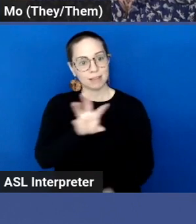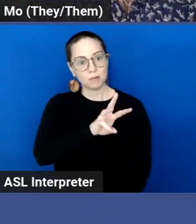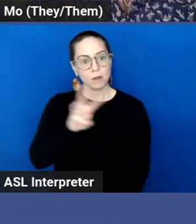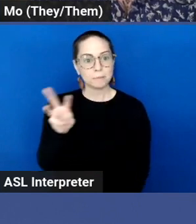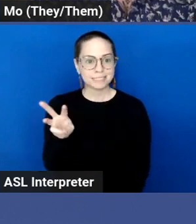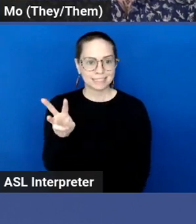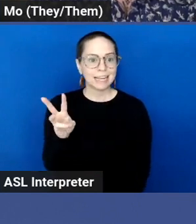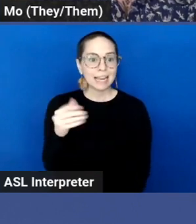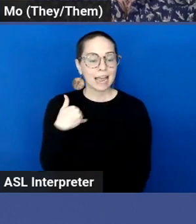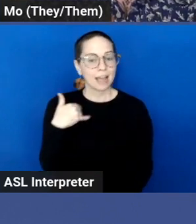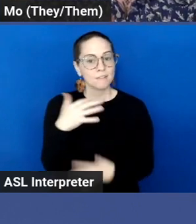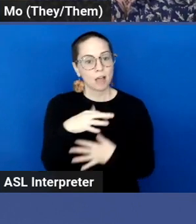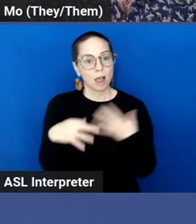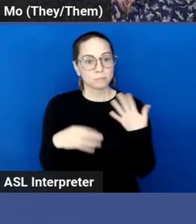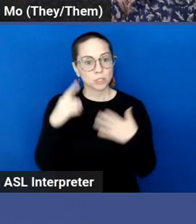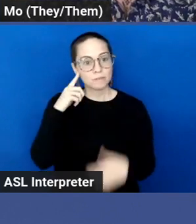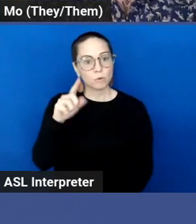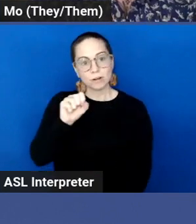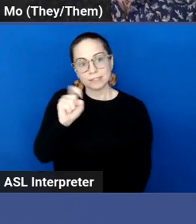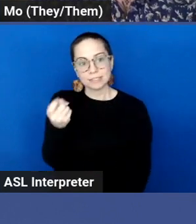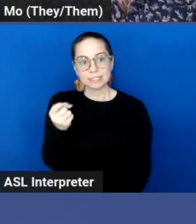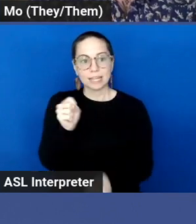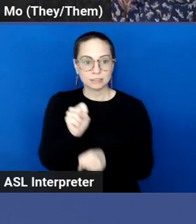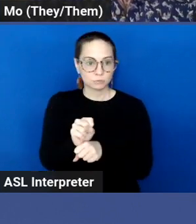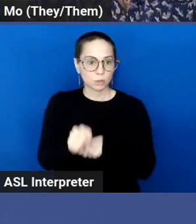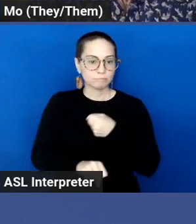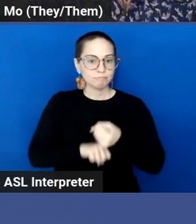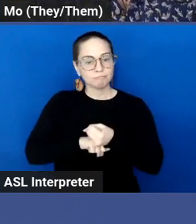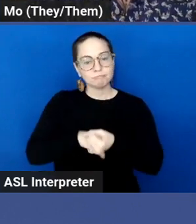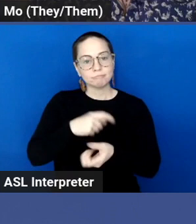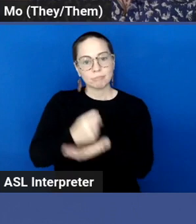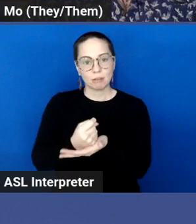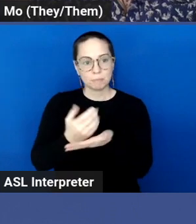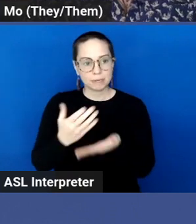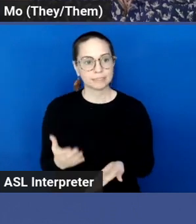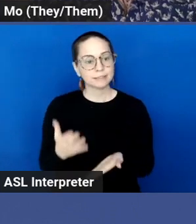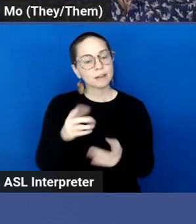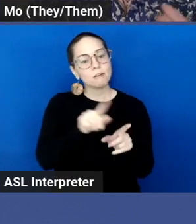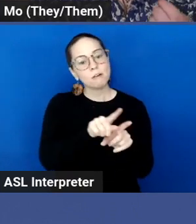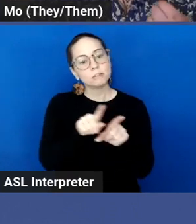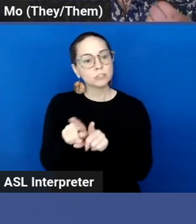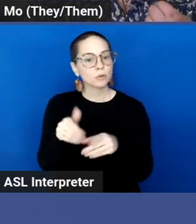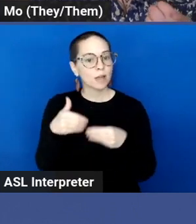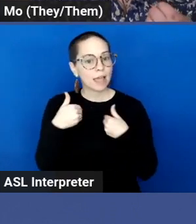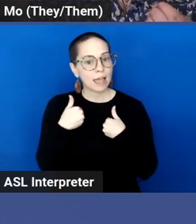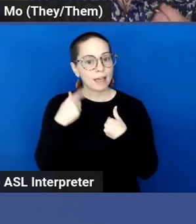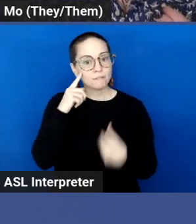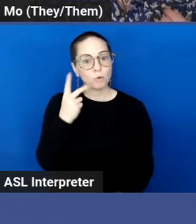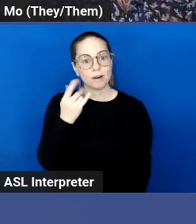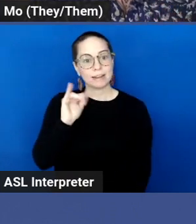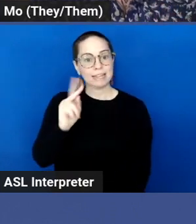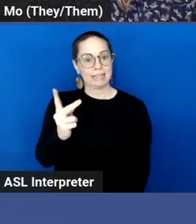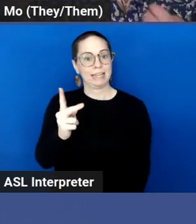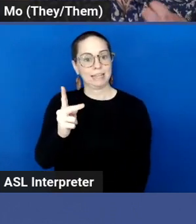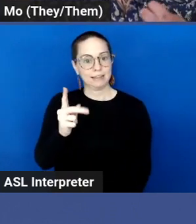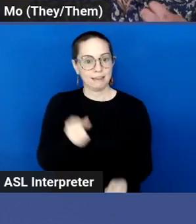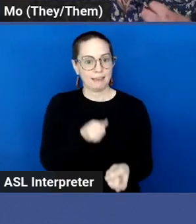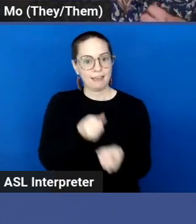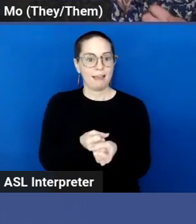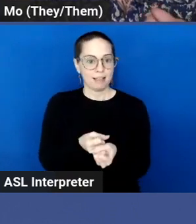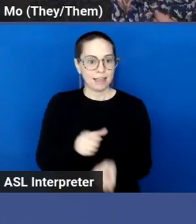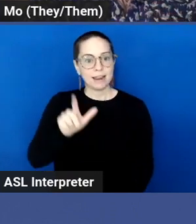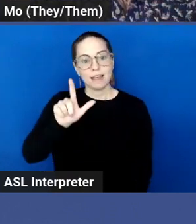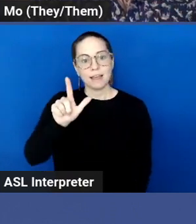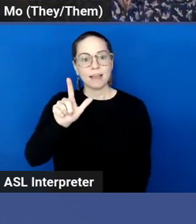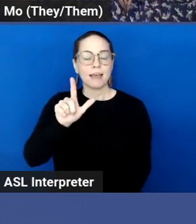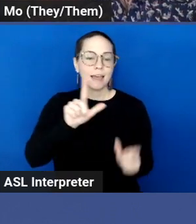is an option for sex work allied therapists. There are also options for kink allied therapists,